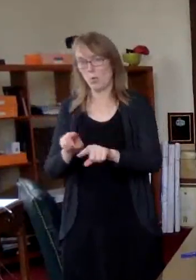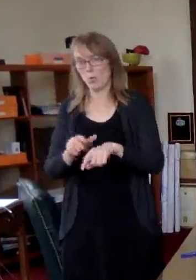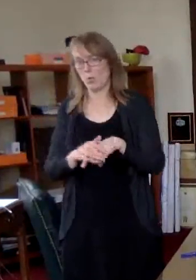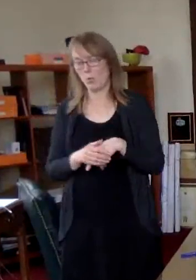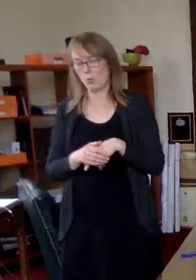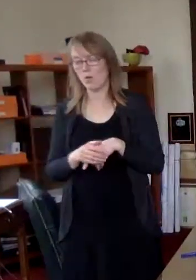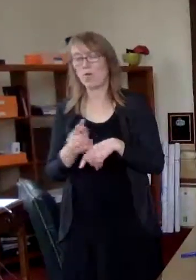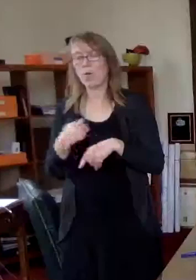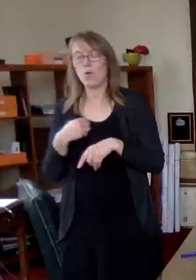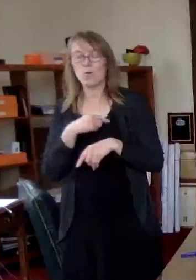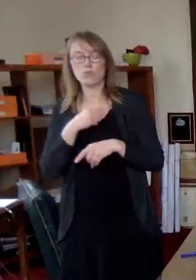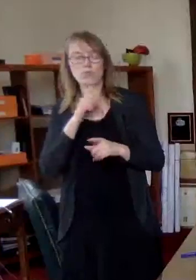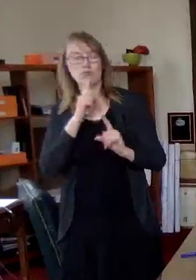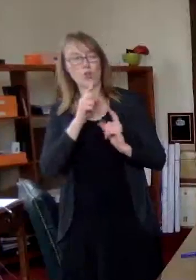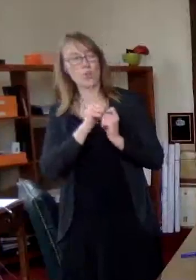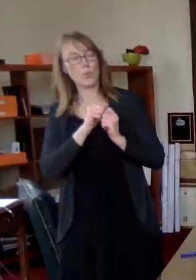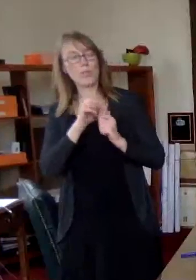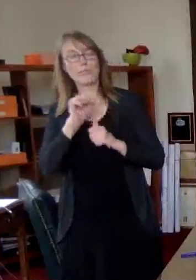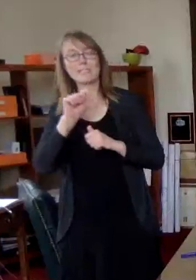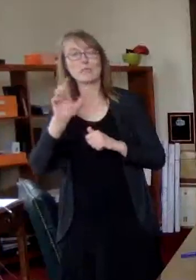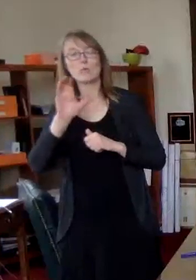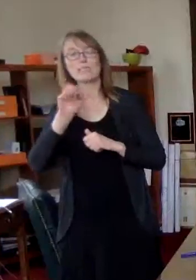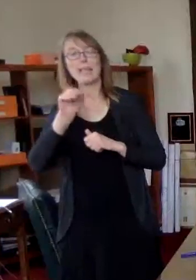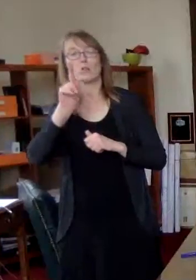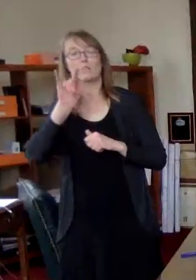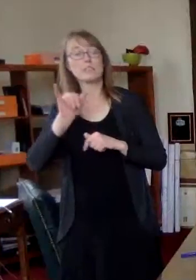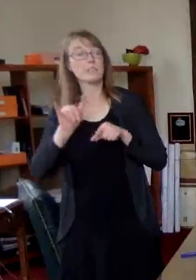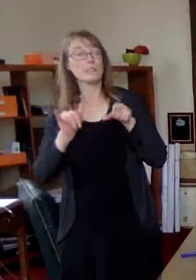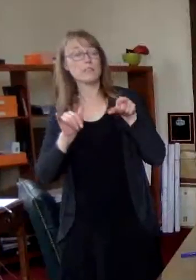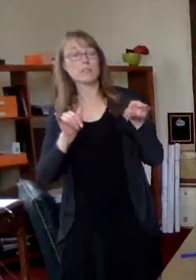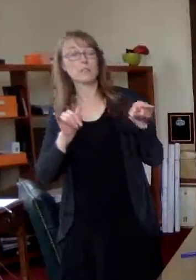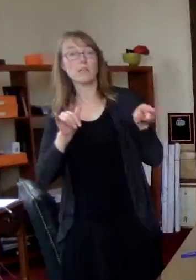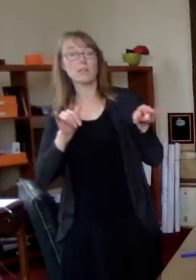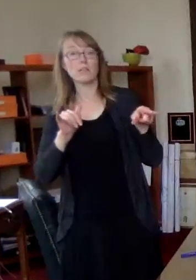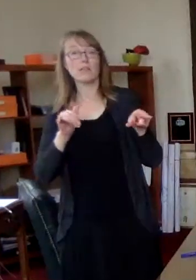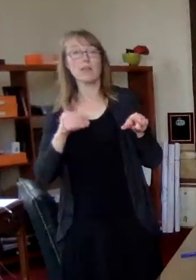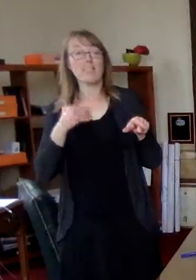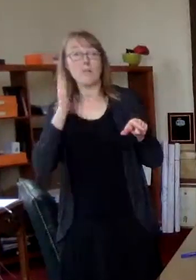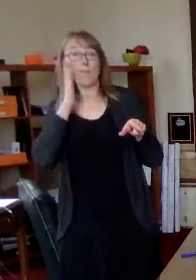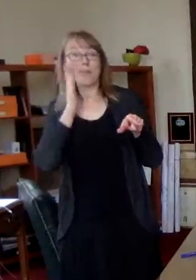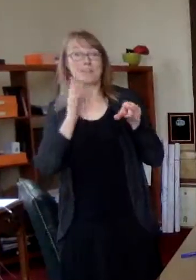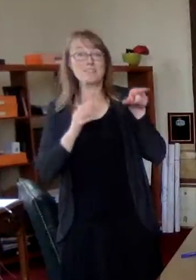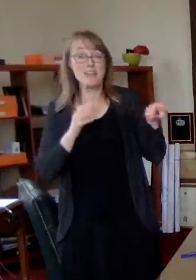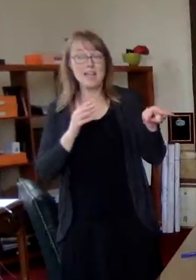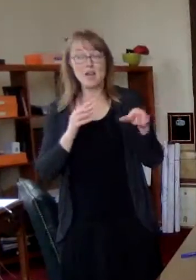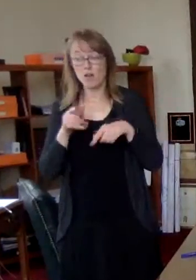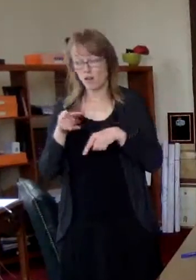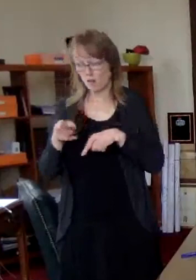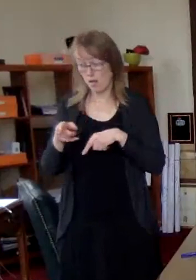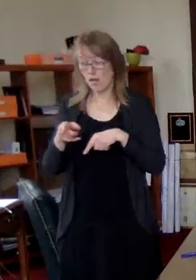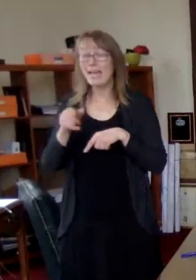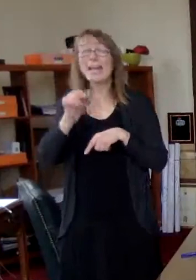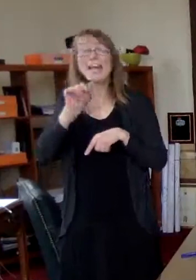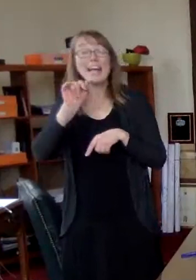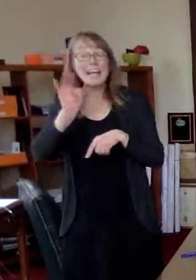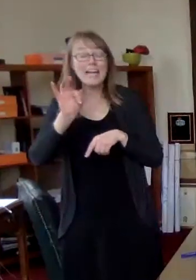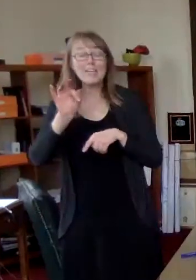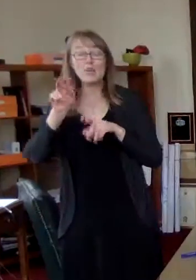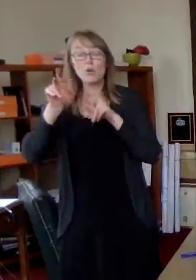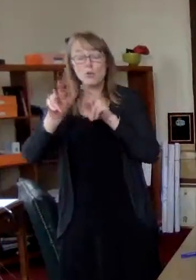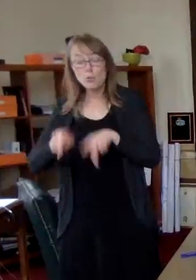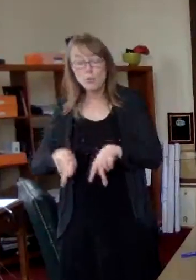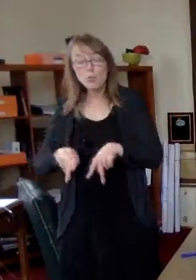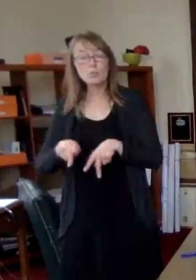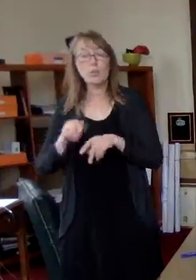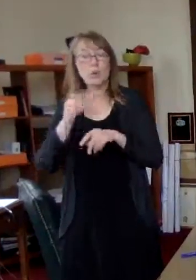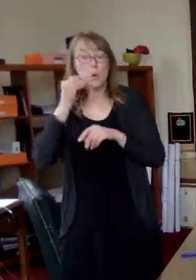County for some beds if homeless people do need to be quarantined, and we are actively looking at expanding